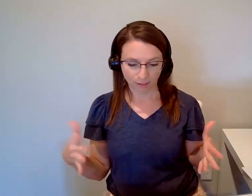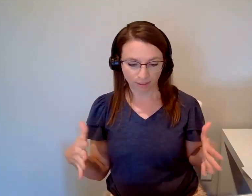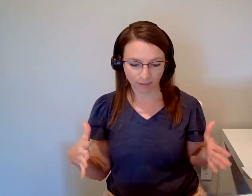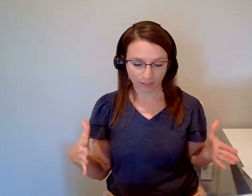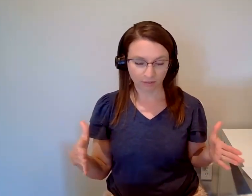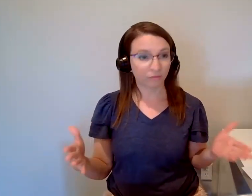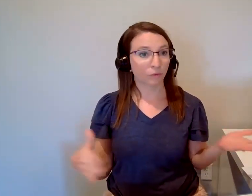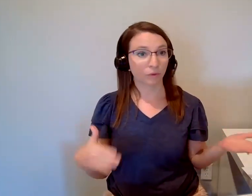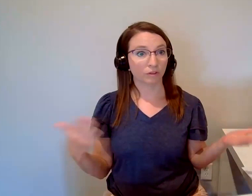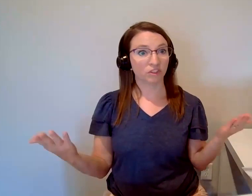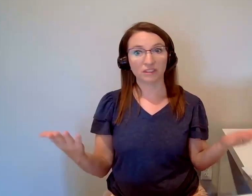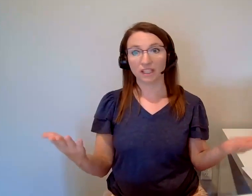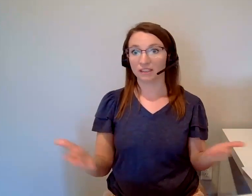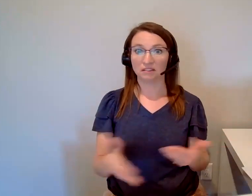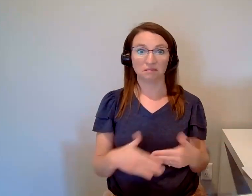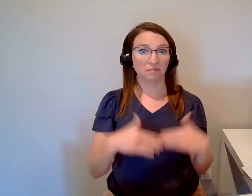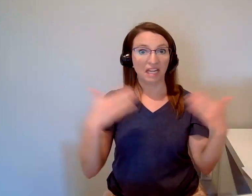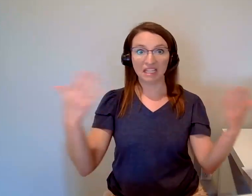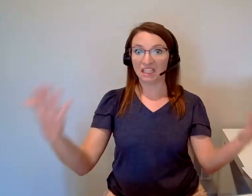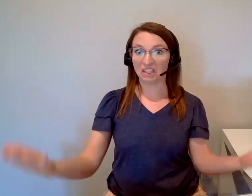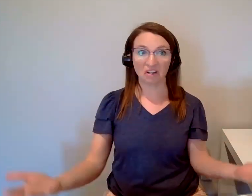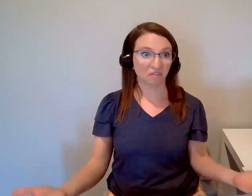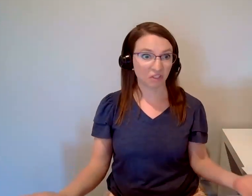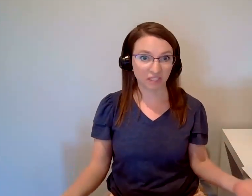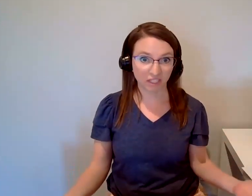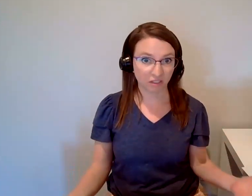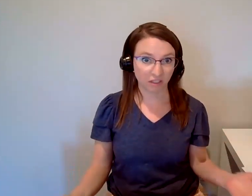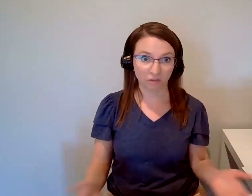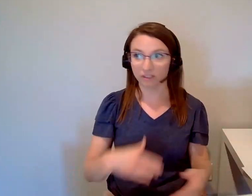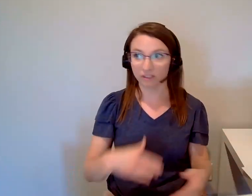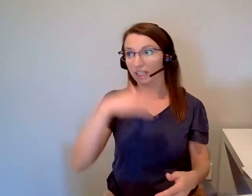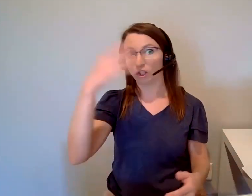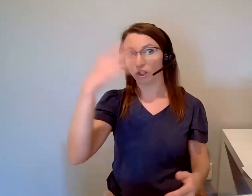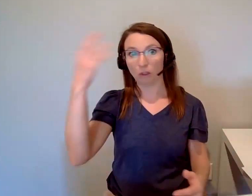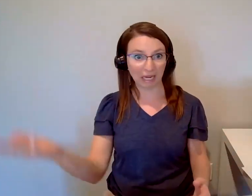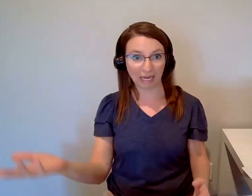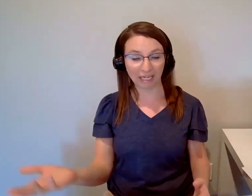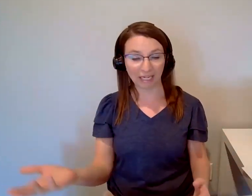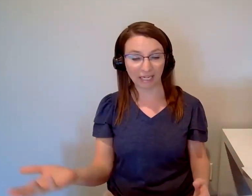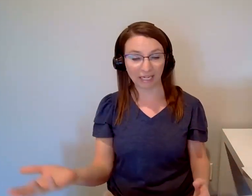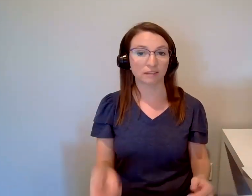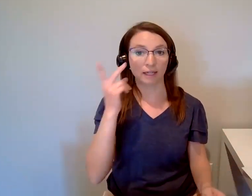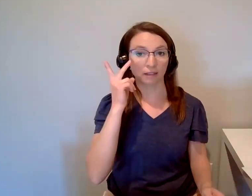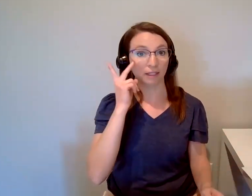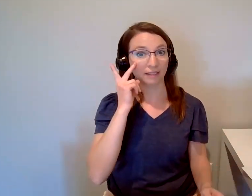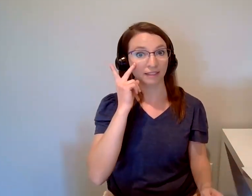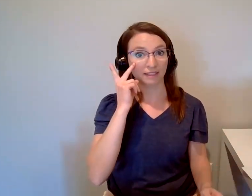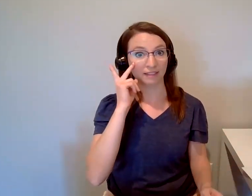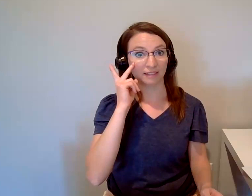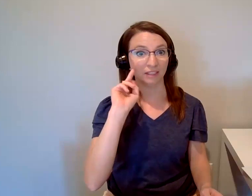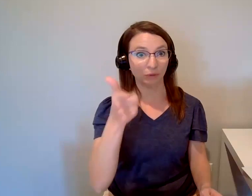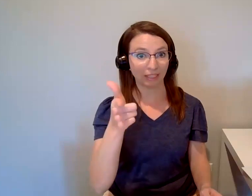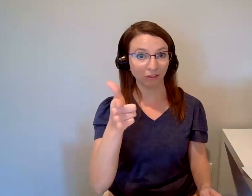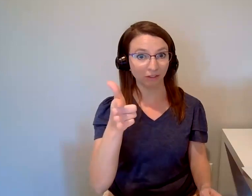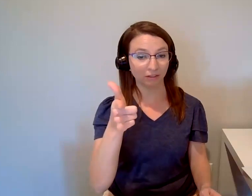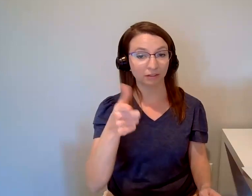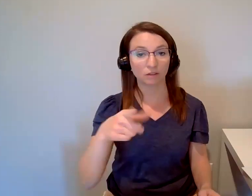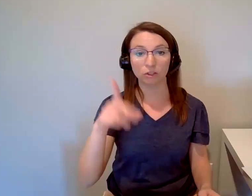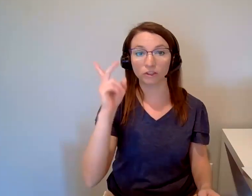And then for just kind of ending a conversation or saying goodbye, you can sign see you later. So you're just